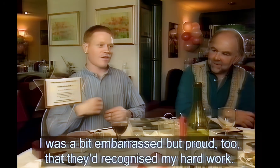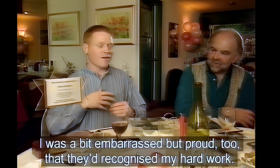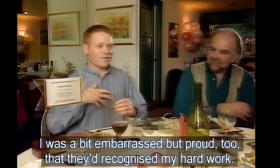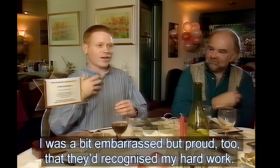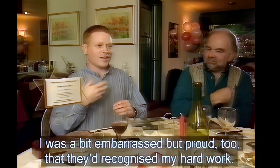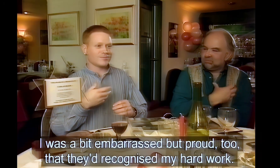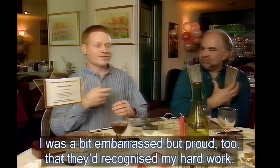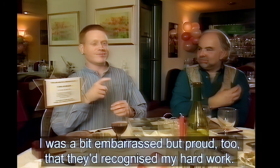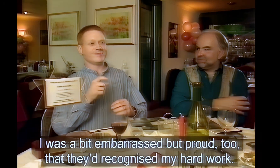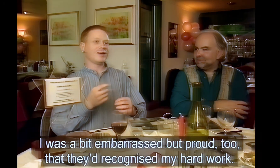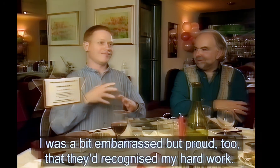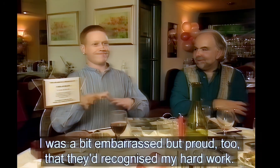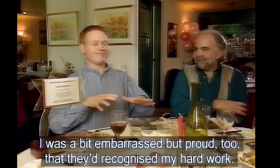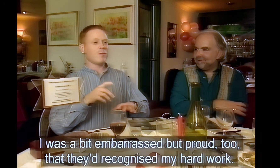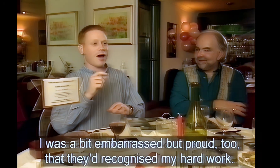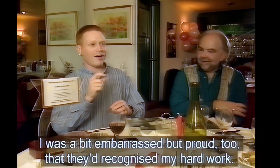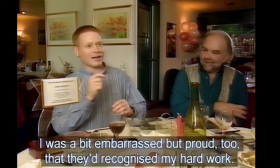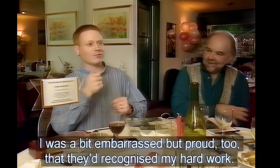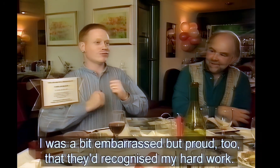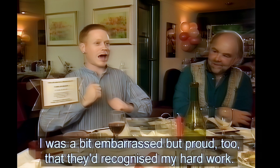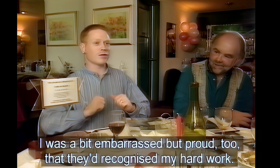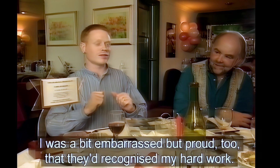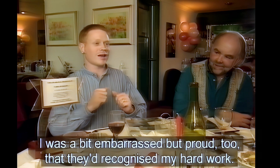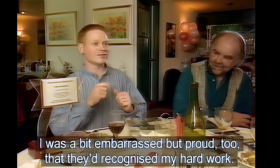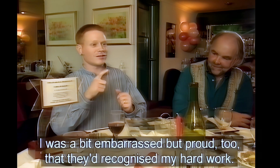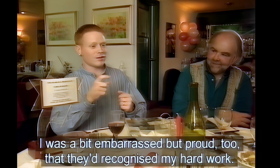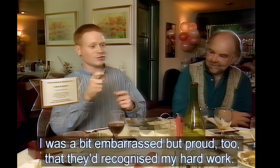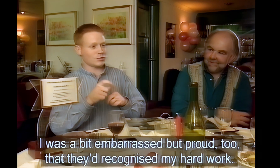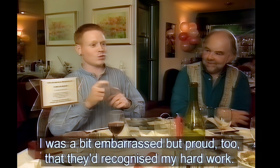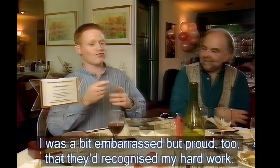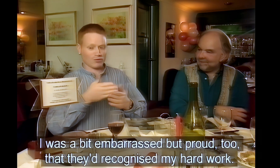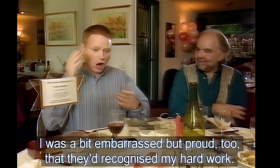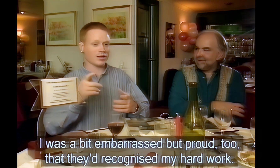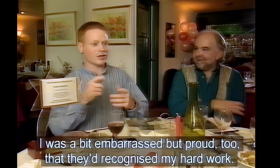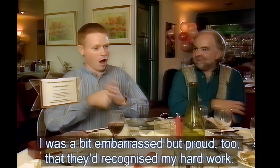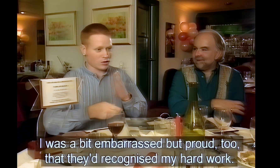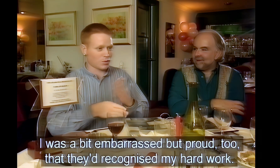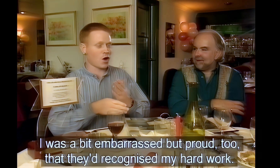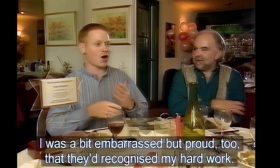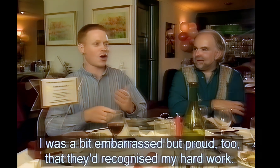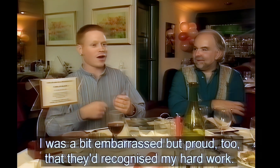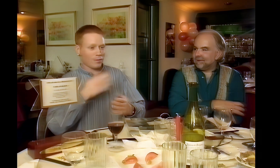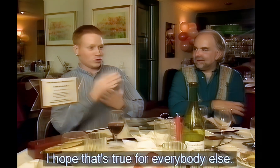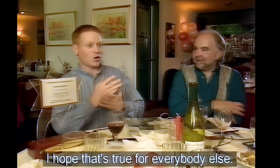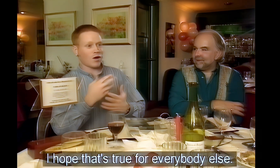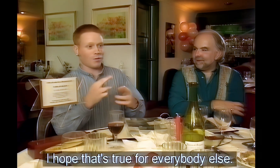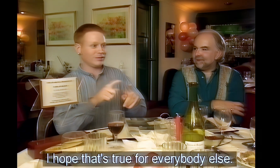I was a little bit embarrassed at first, but proud too, because they recognised the hard work that I put in, and I hope that's true for everybody